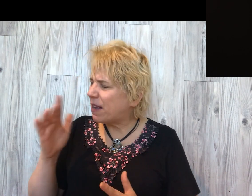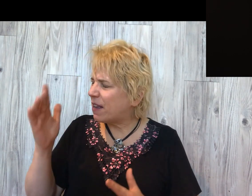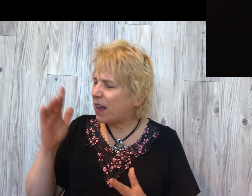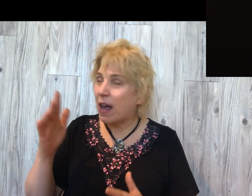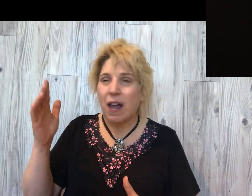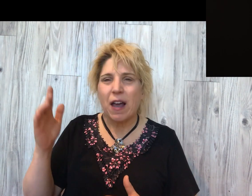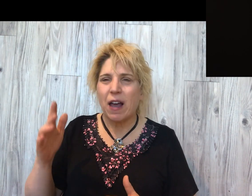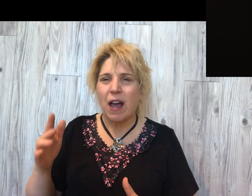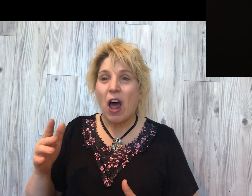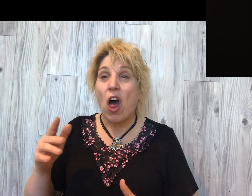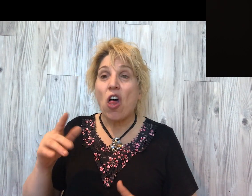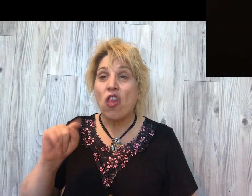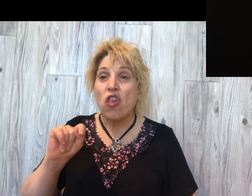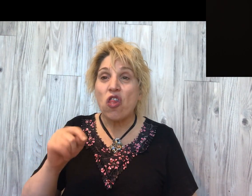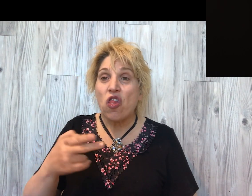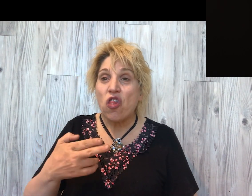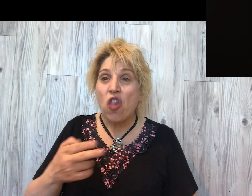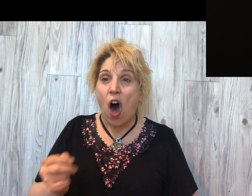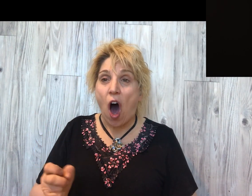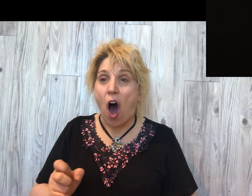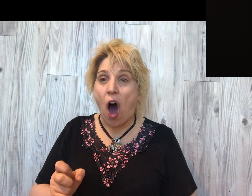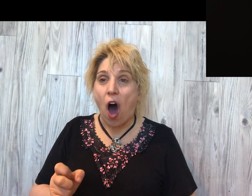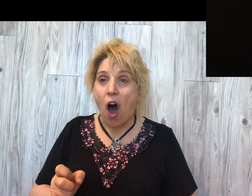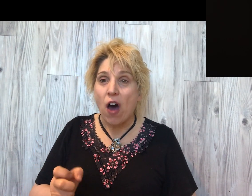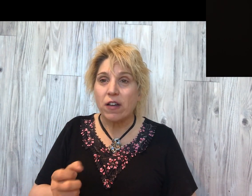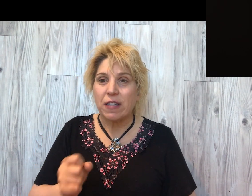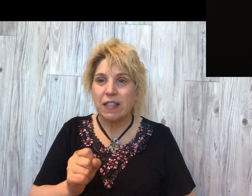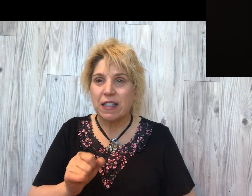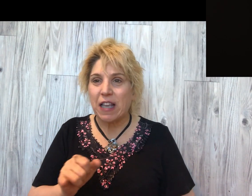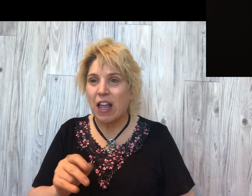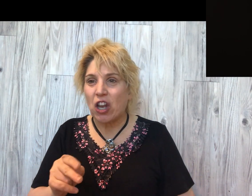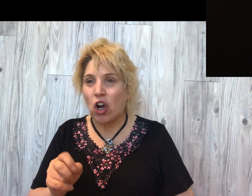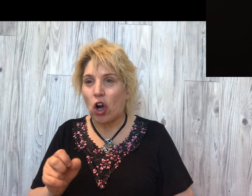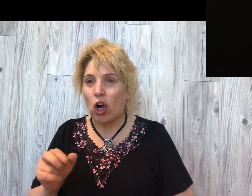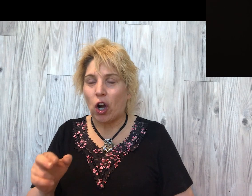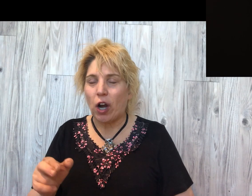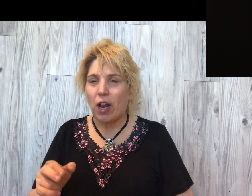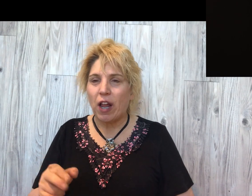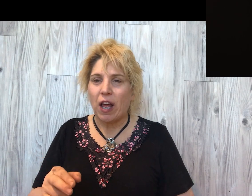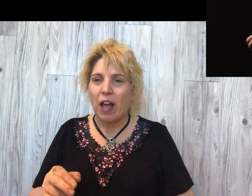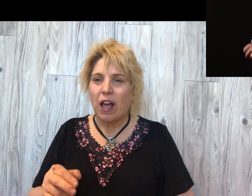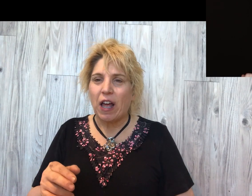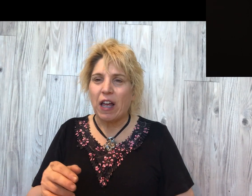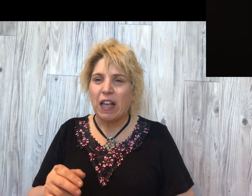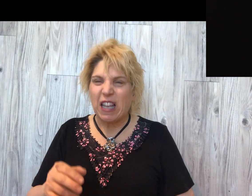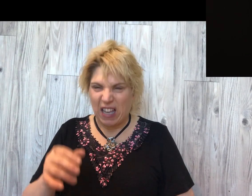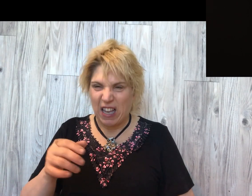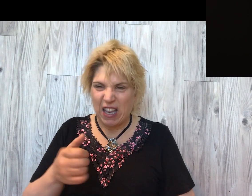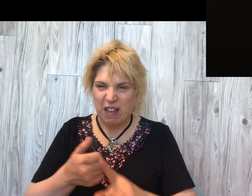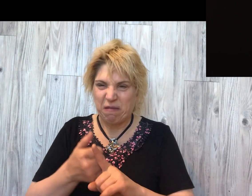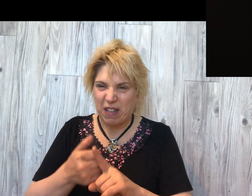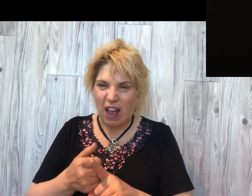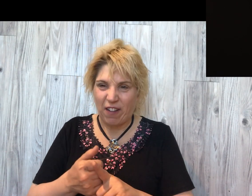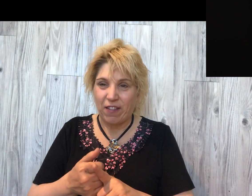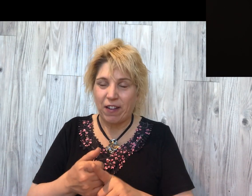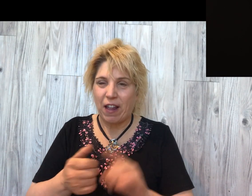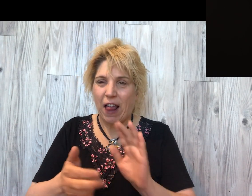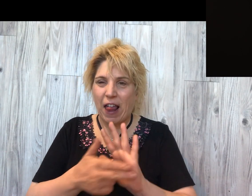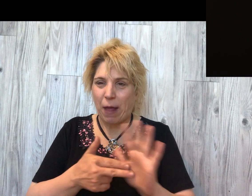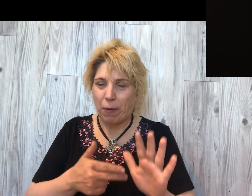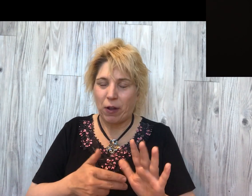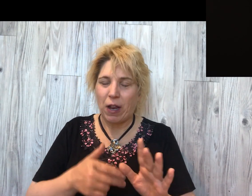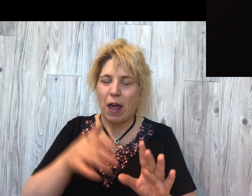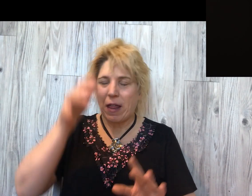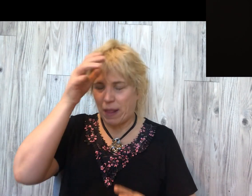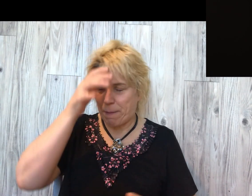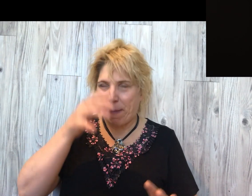to me, the sinner. Isn't that interesting? He thought of himself as the guy who has done wrong.